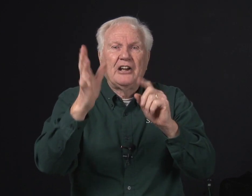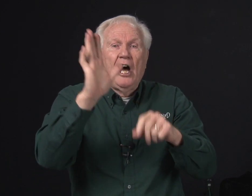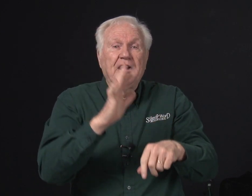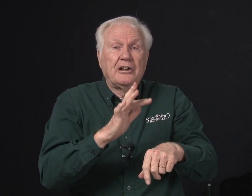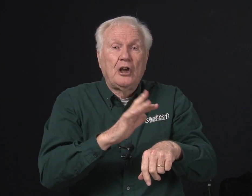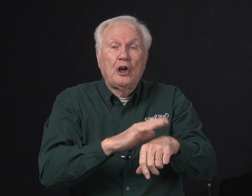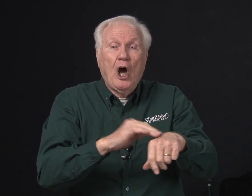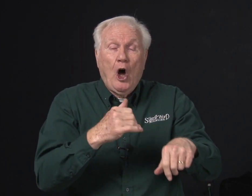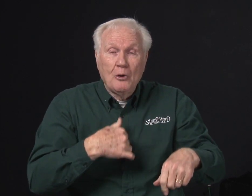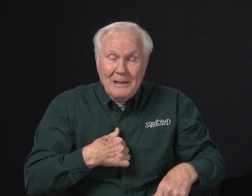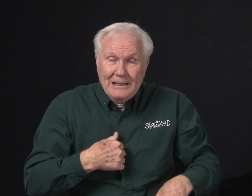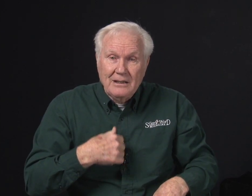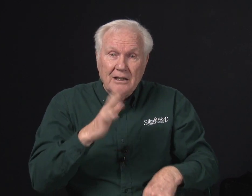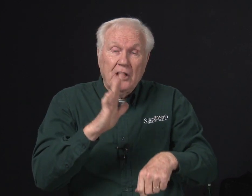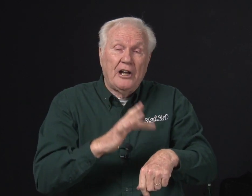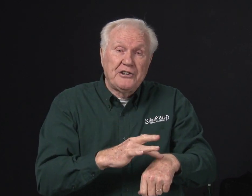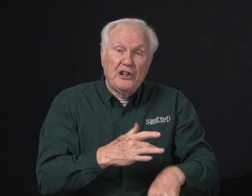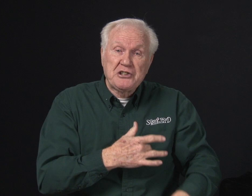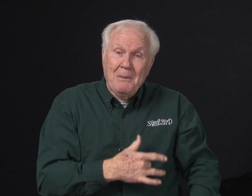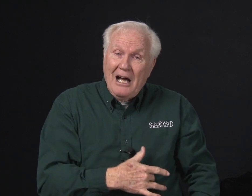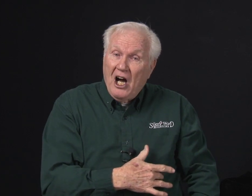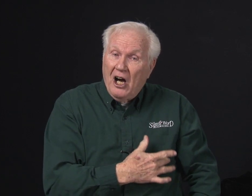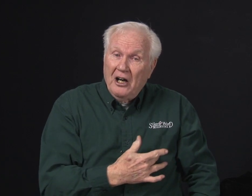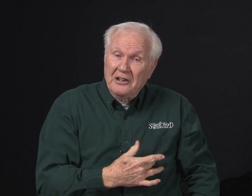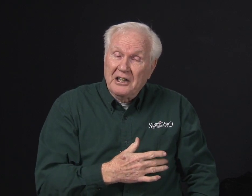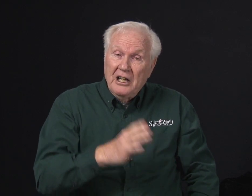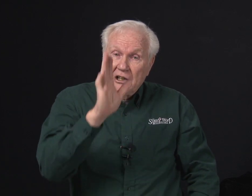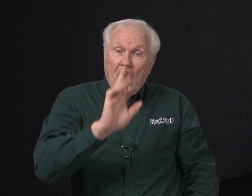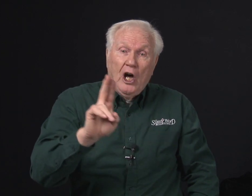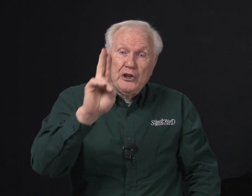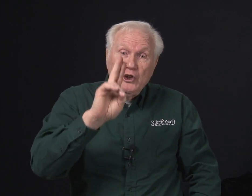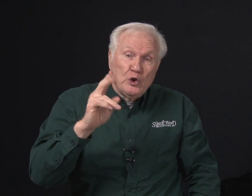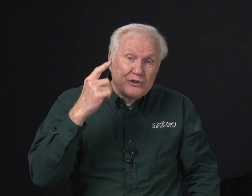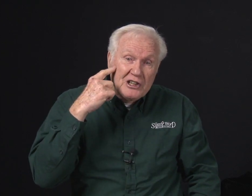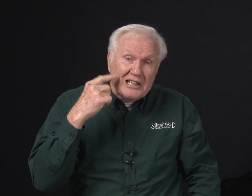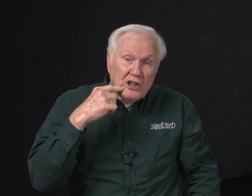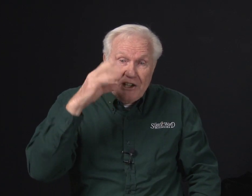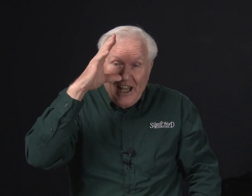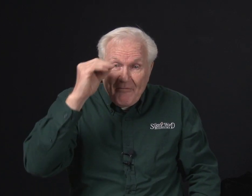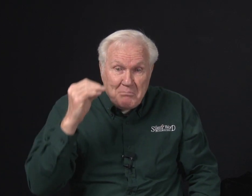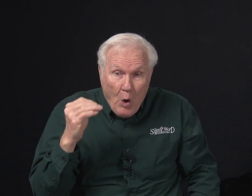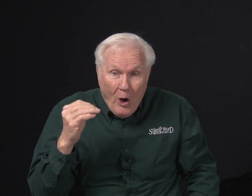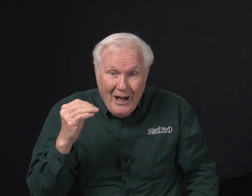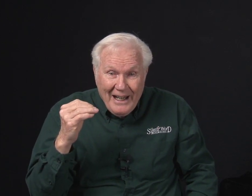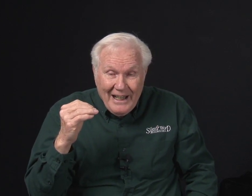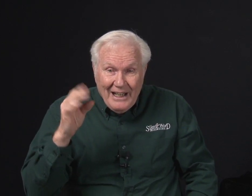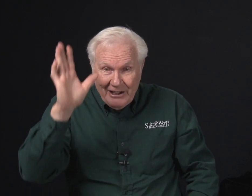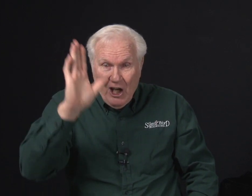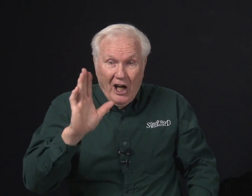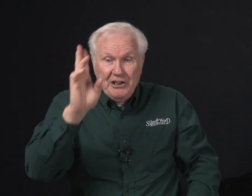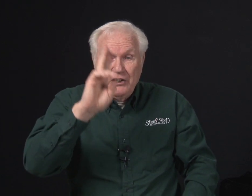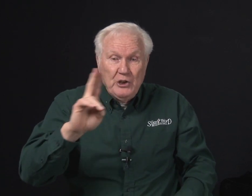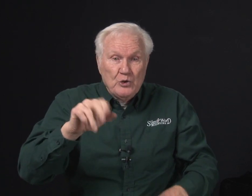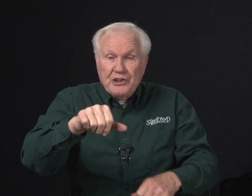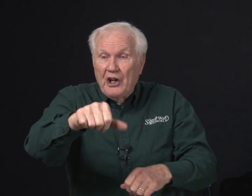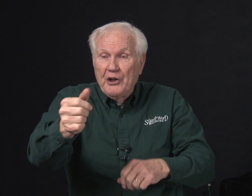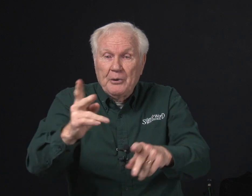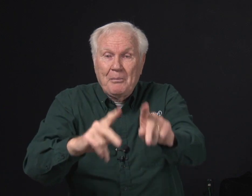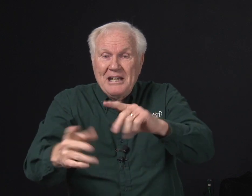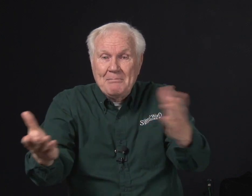God called me, God touched my heart, God used a little deaf boy, God used other